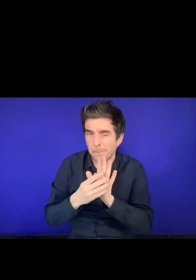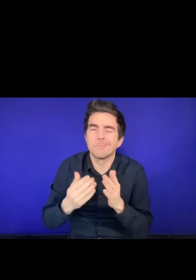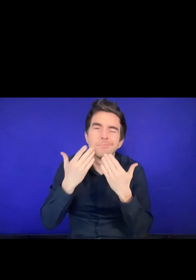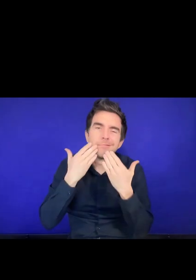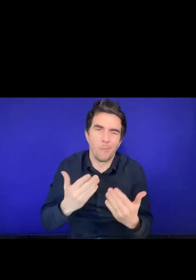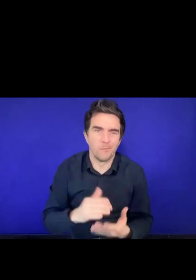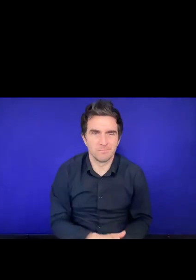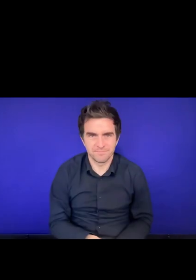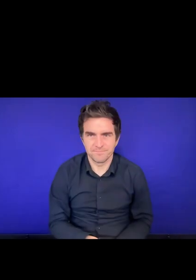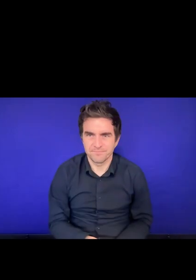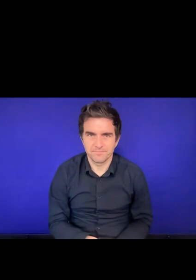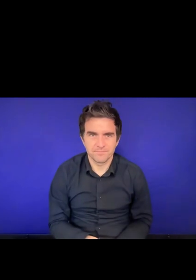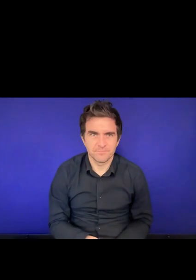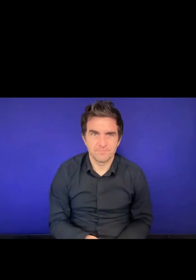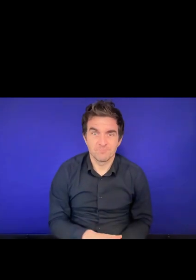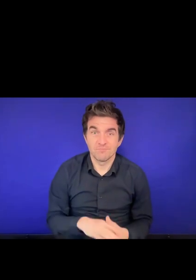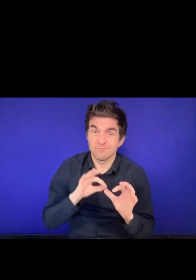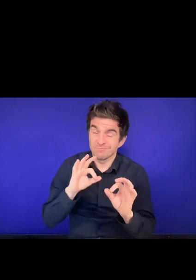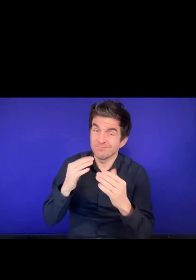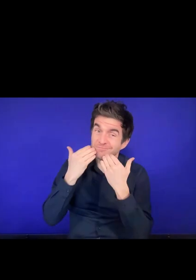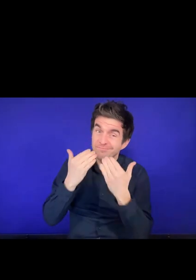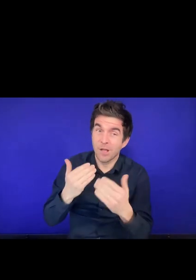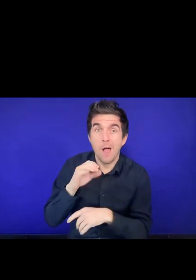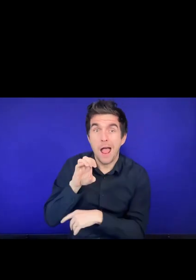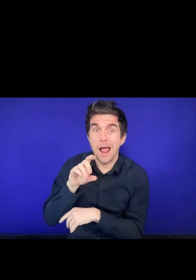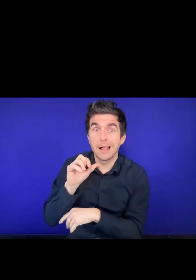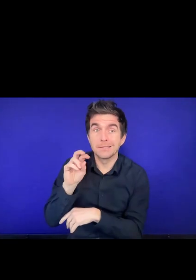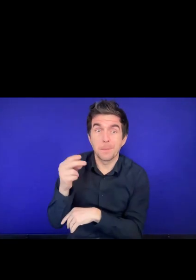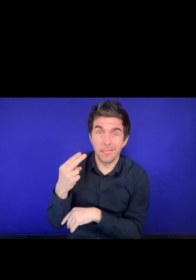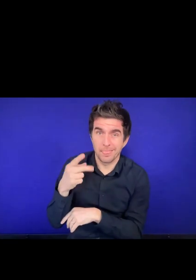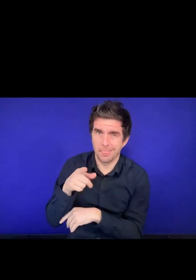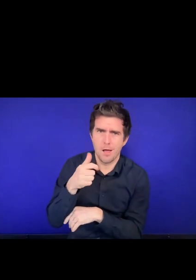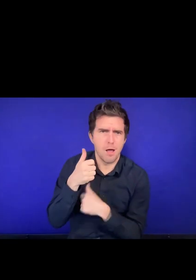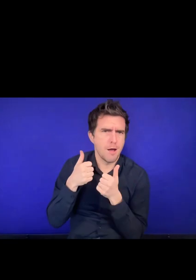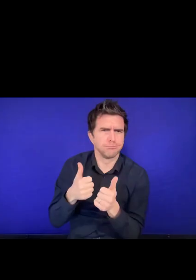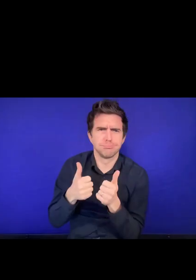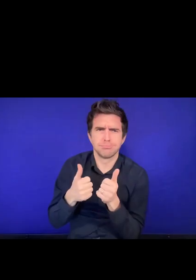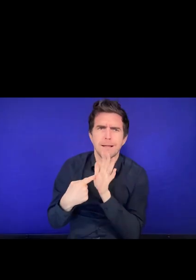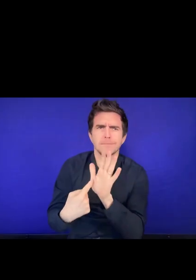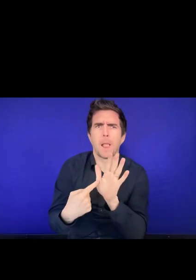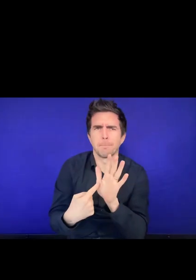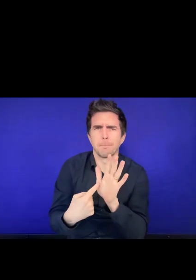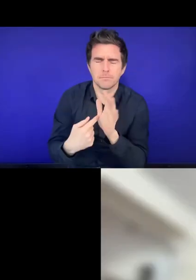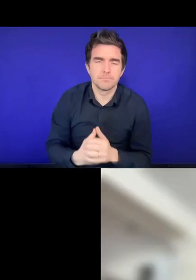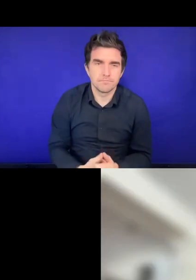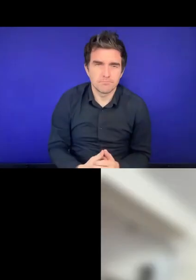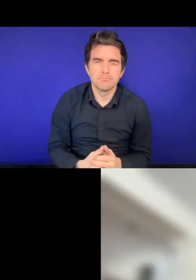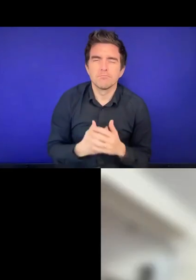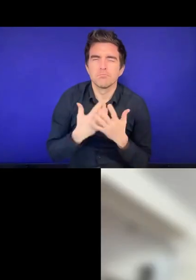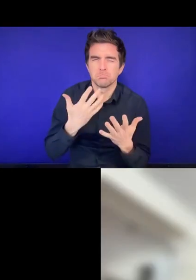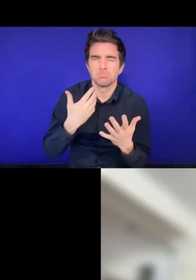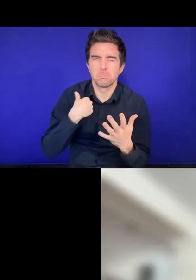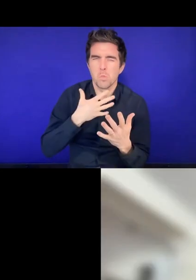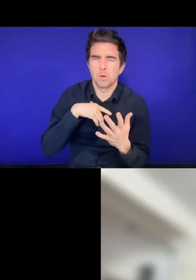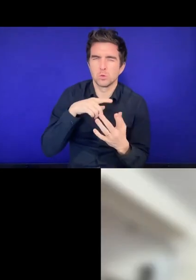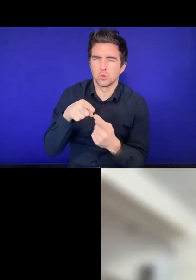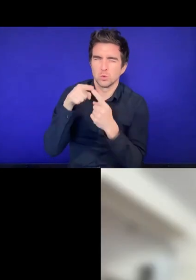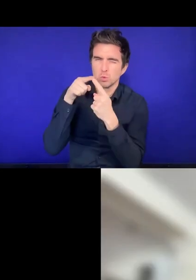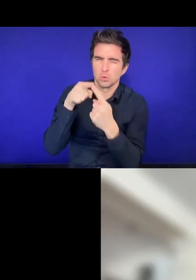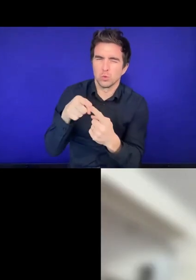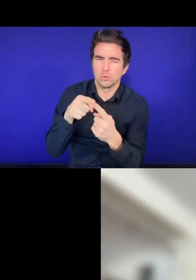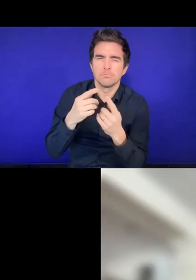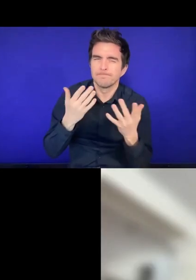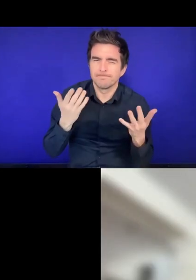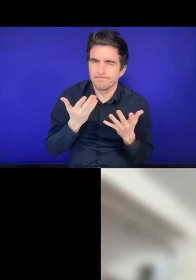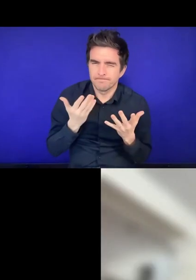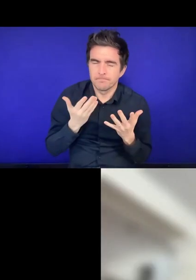Data, we have established a new working group that deals specifically with integration of citizen data into official statistics. And we